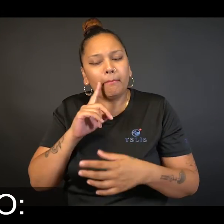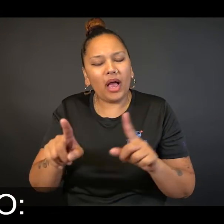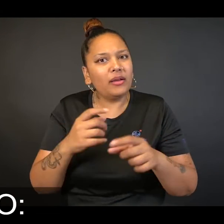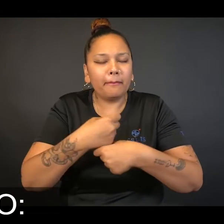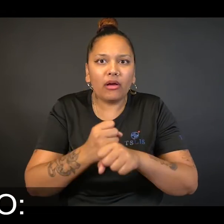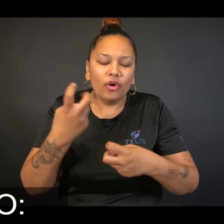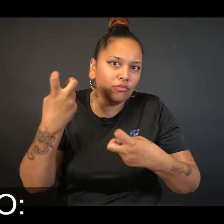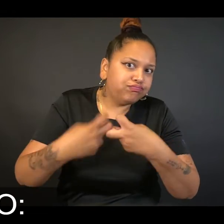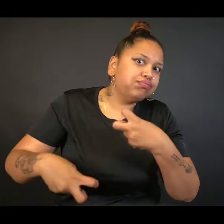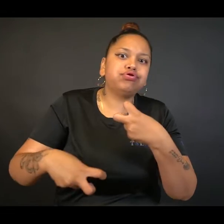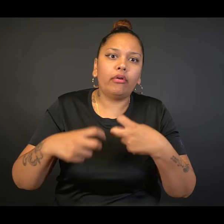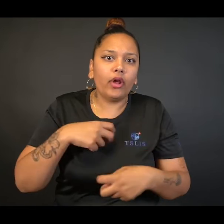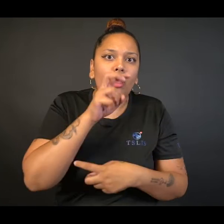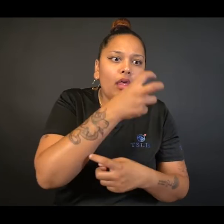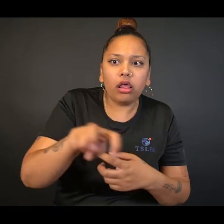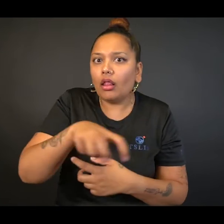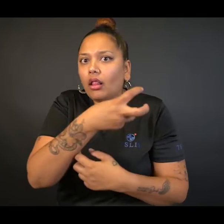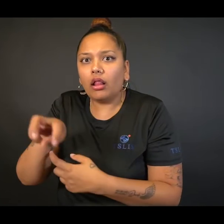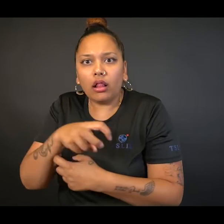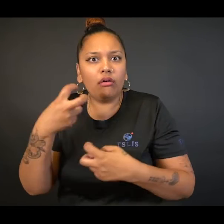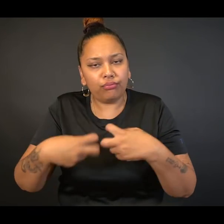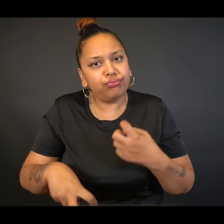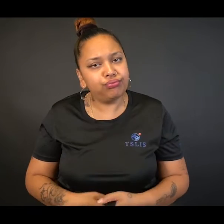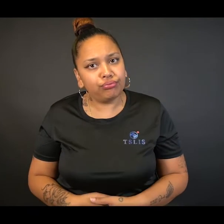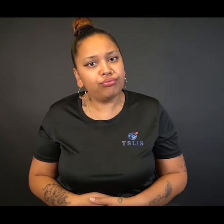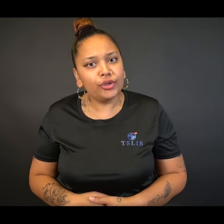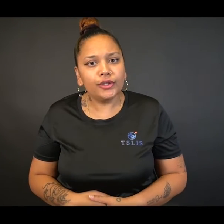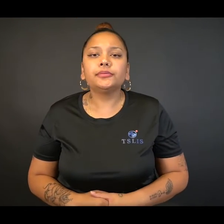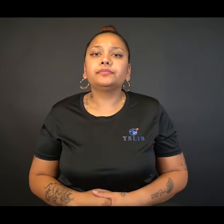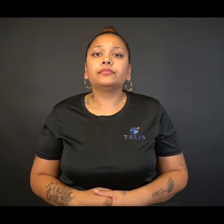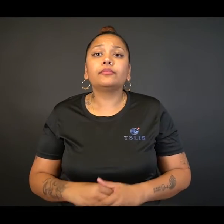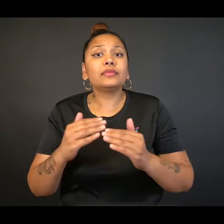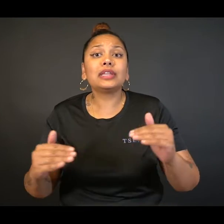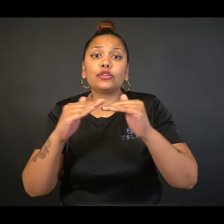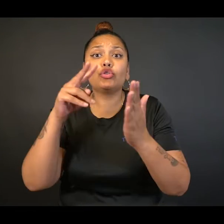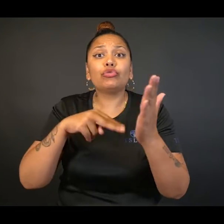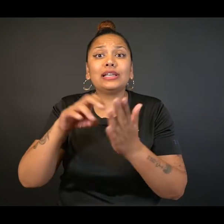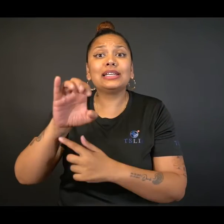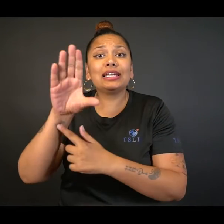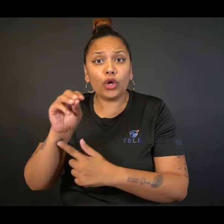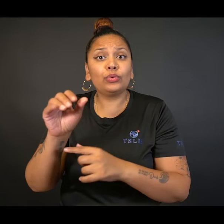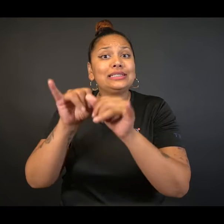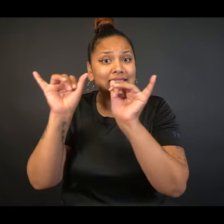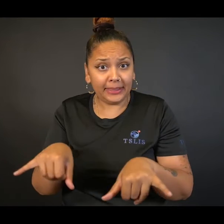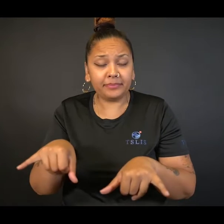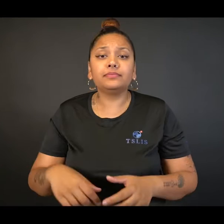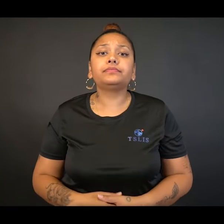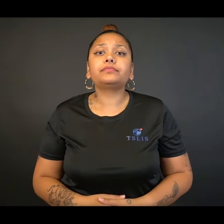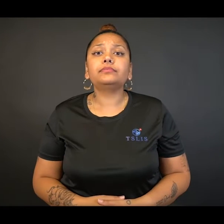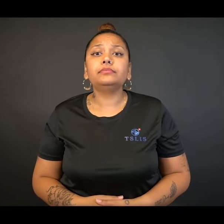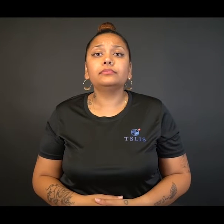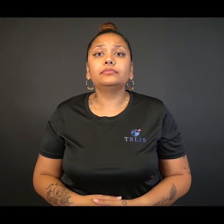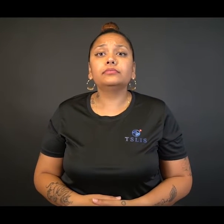In an equitable reading ecosystem, as Melissa put it, all the pieces from the original book to every